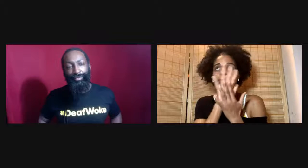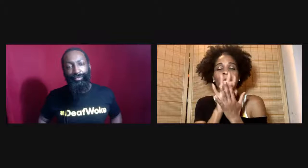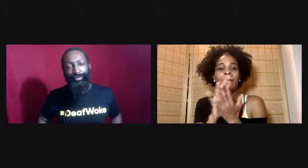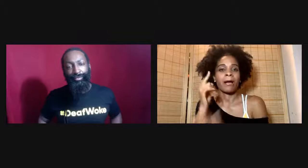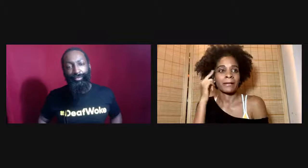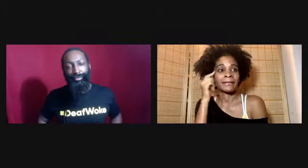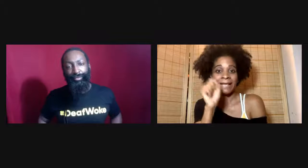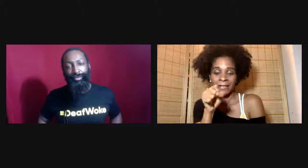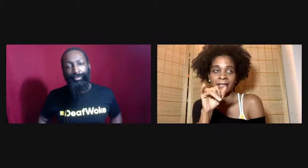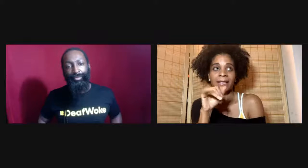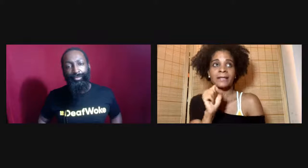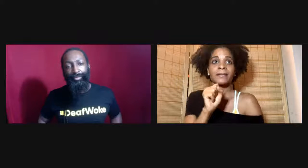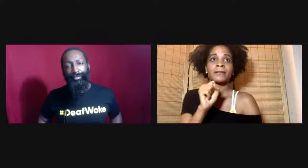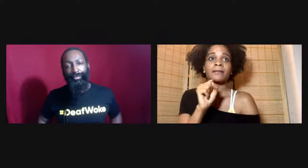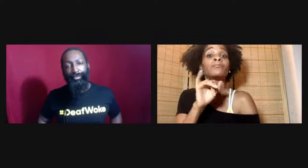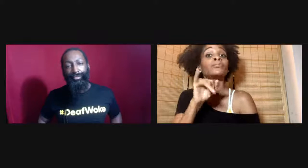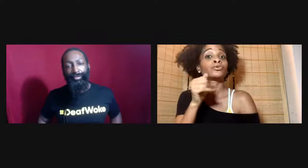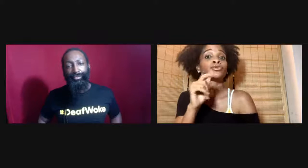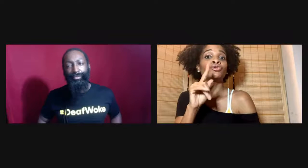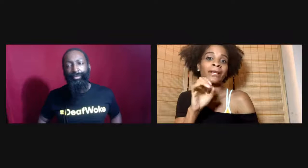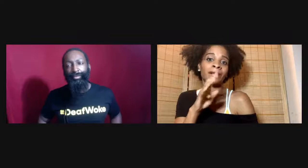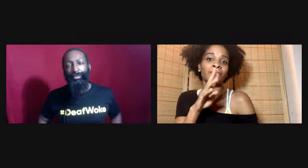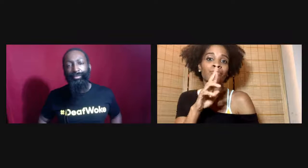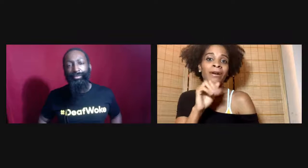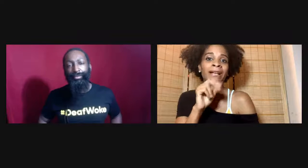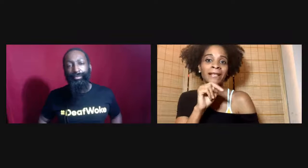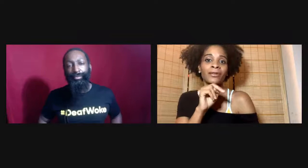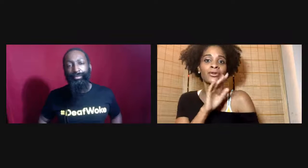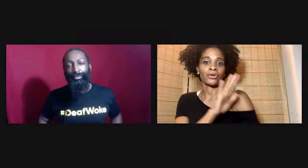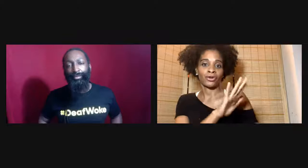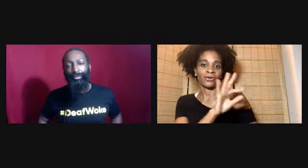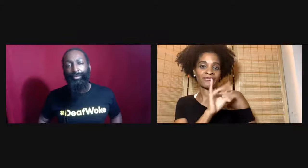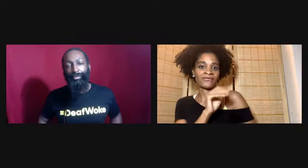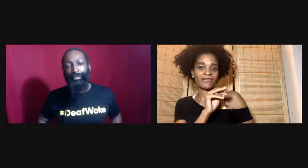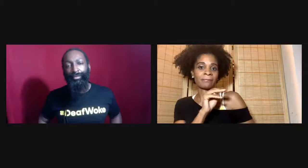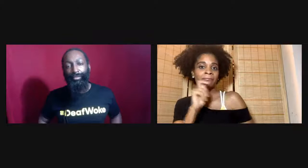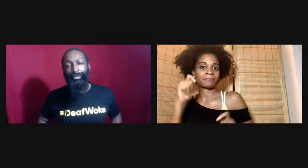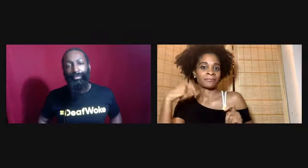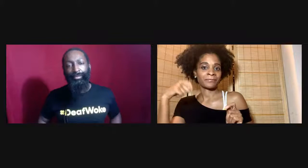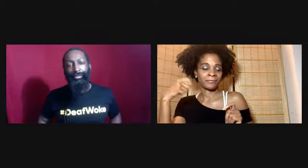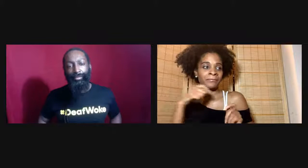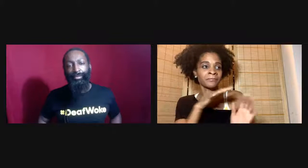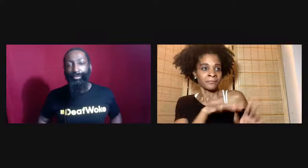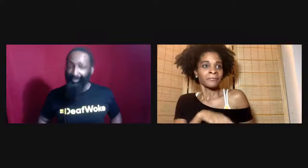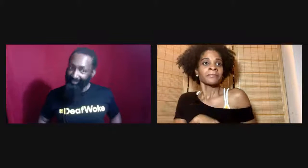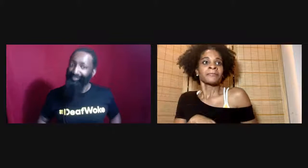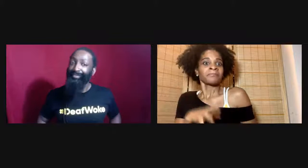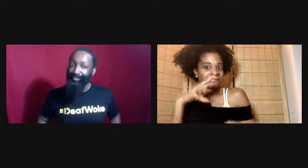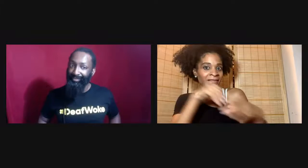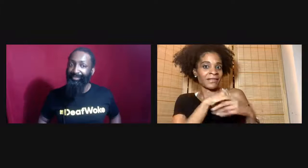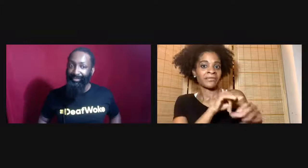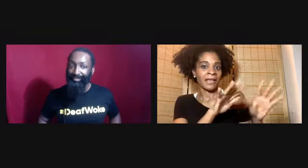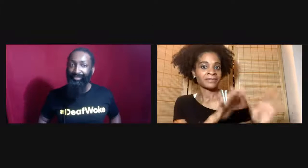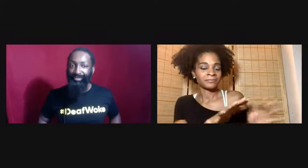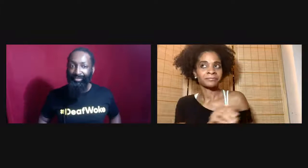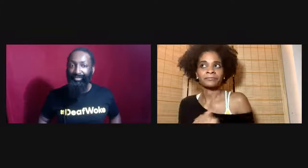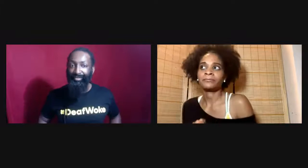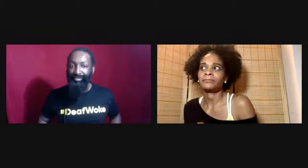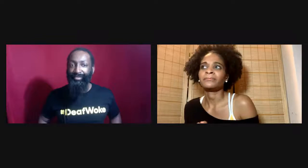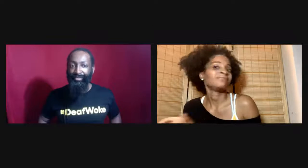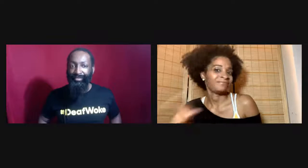York, and I did Shattered Mind. I participated in that role. and that was an Ella Jane